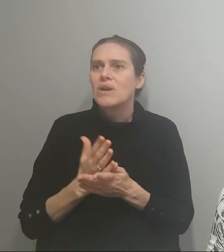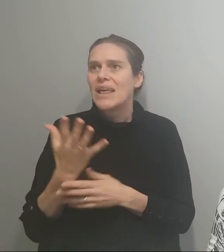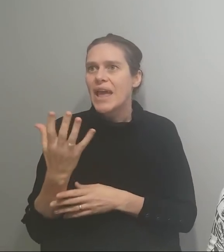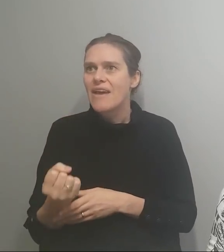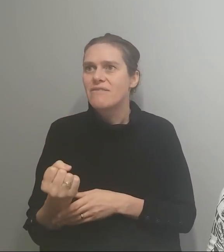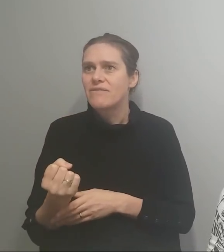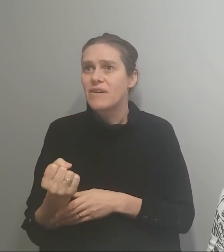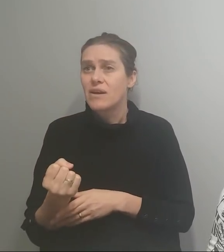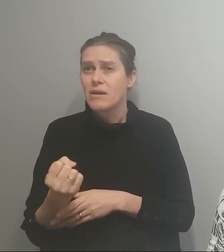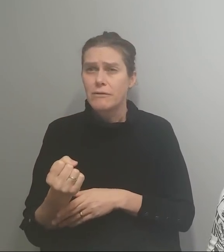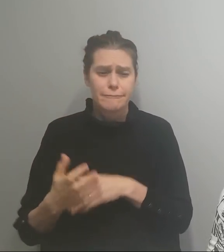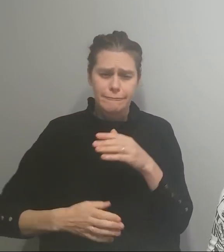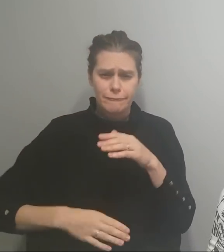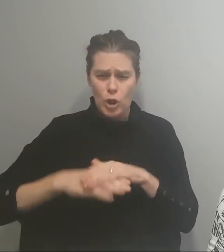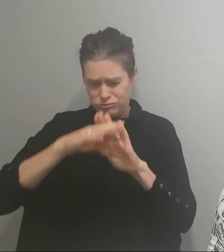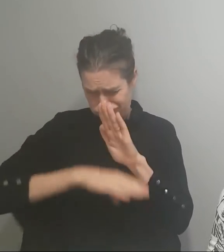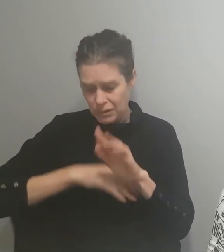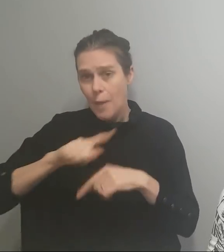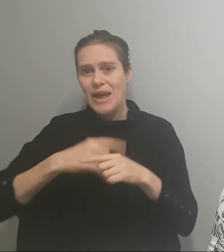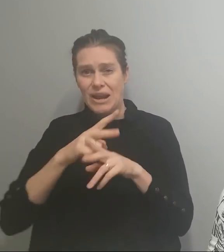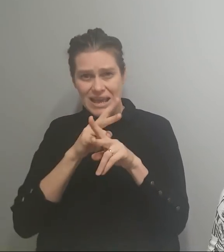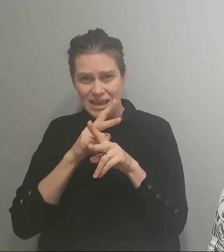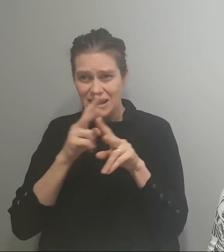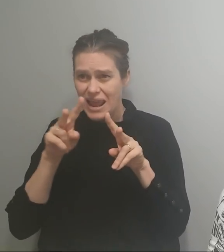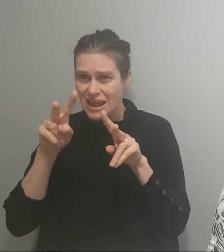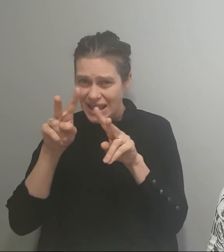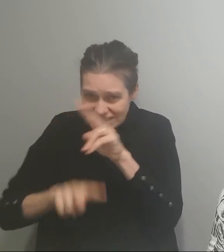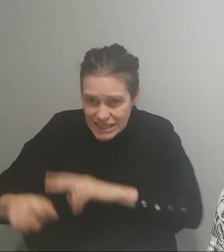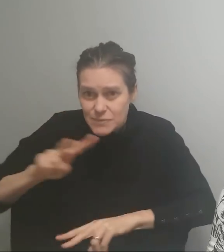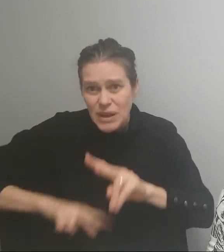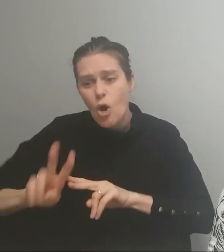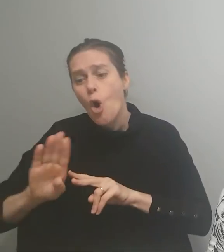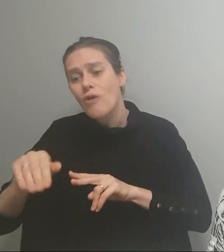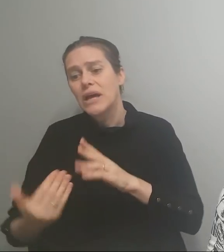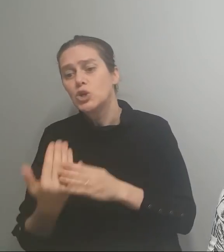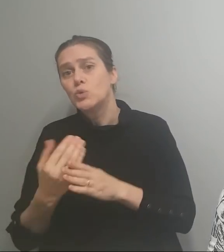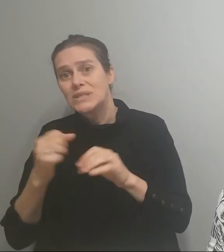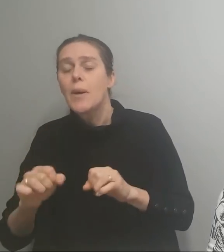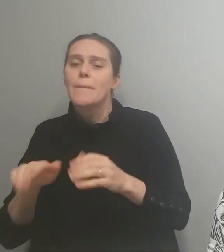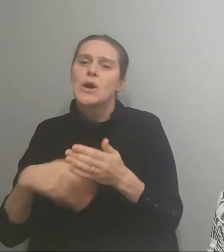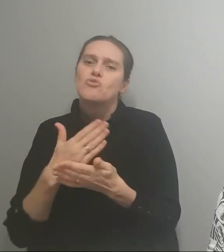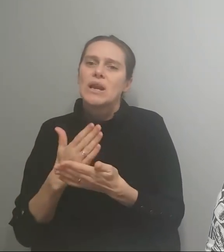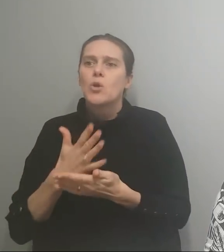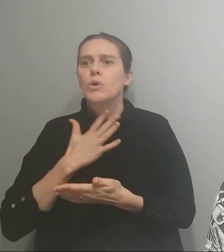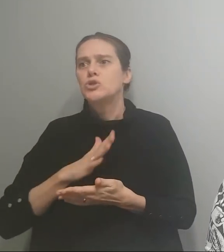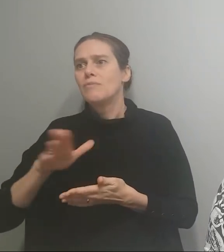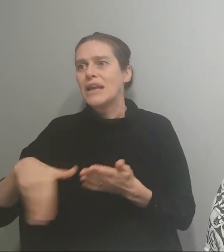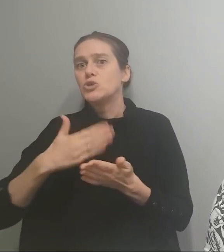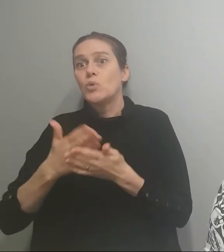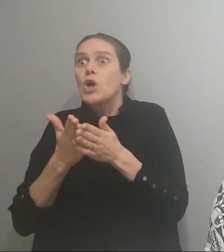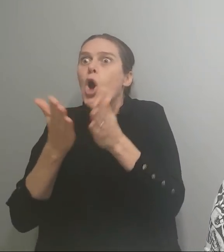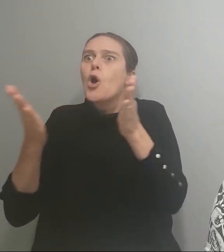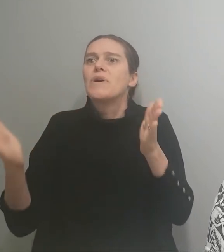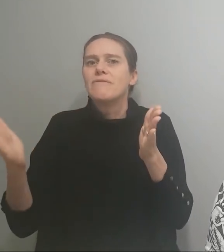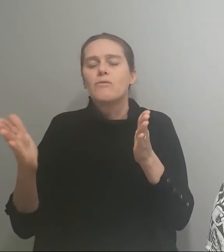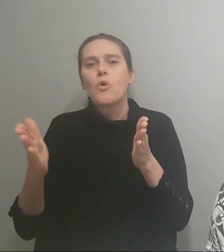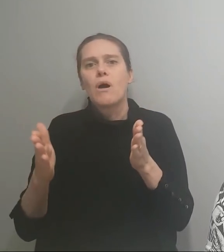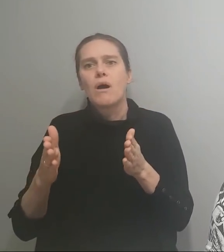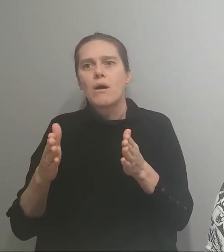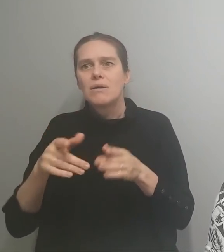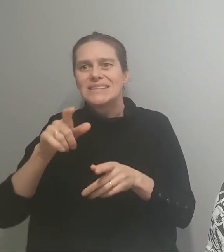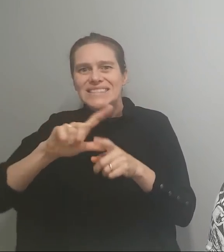make it as open as possible for disabled people in whānau, providers, workforce, staff in the system to